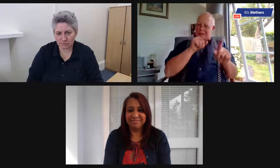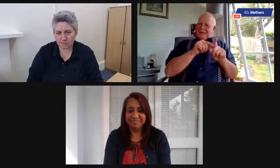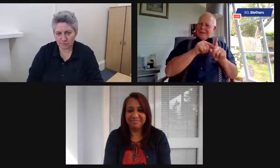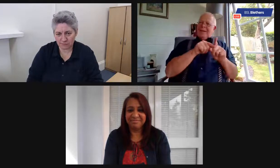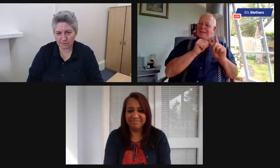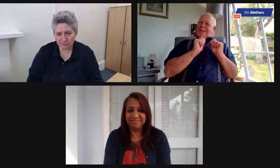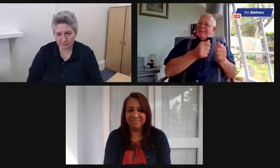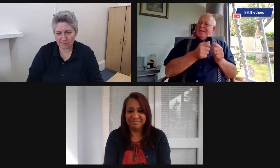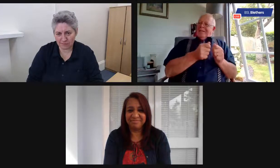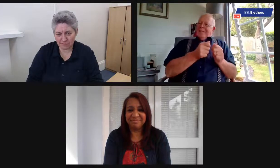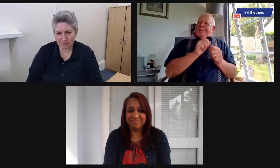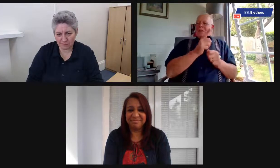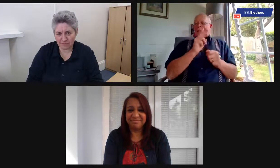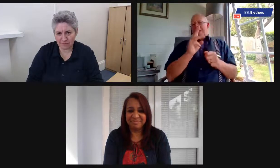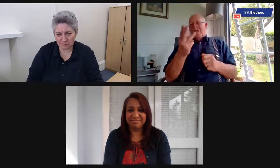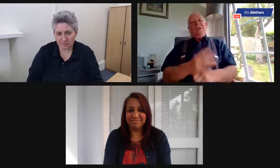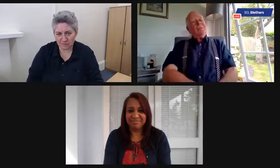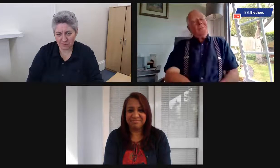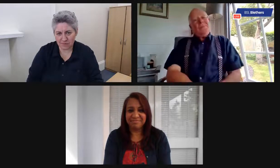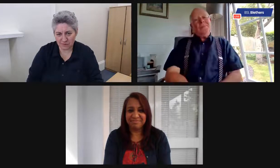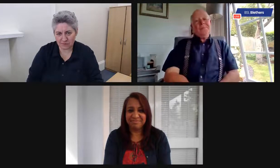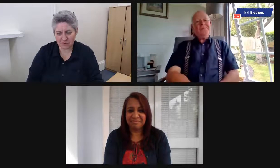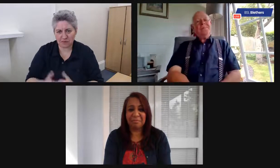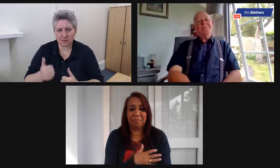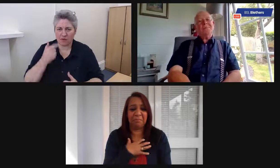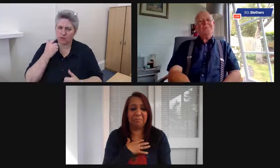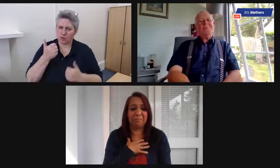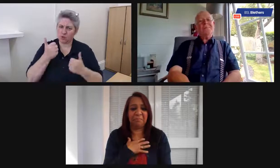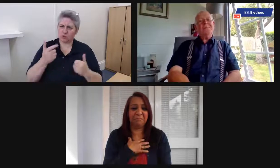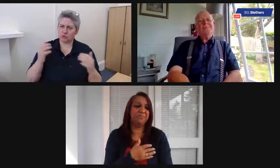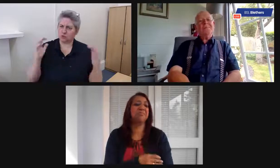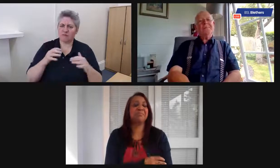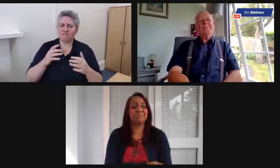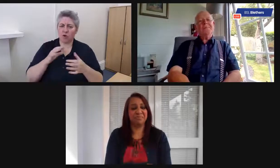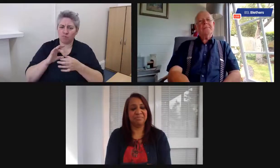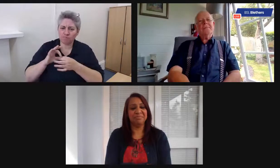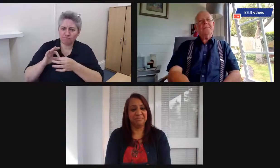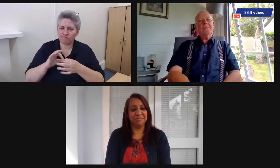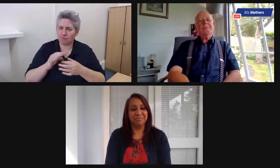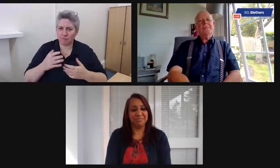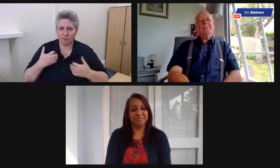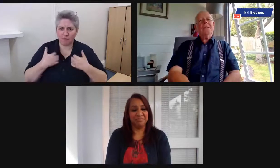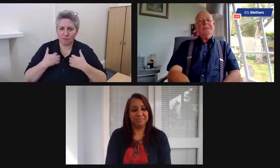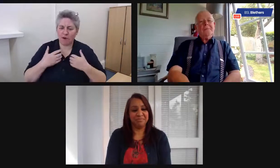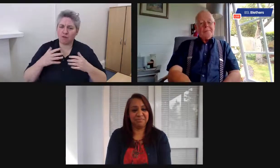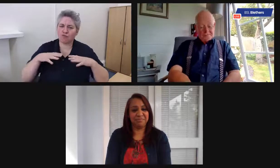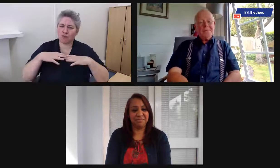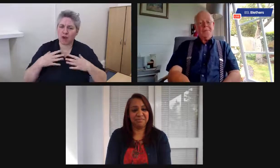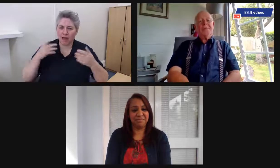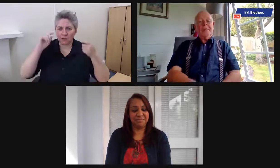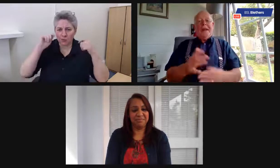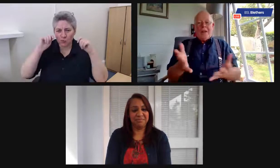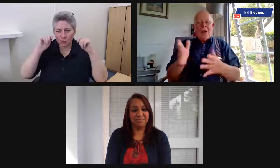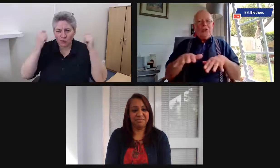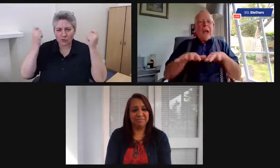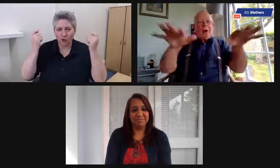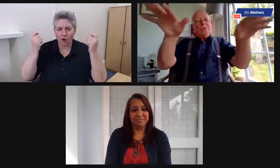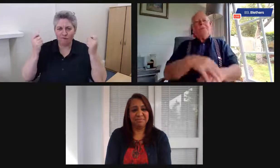or Wow. something that we haven't seen before. And we have first, second, and third prizes. I just love that idea of just sharing